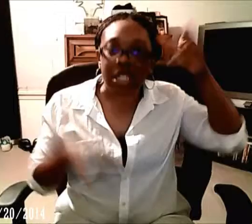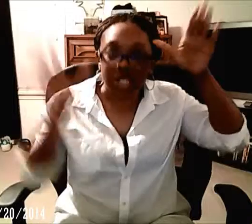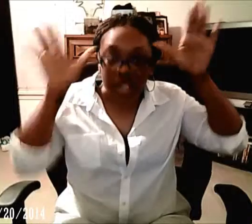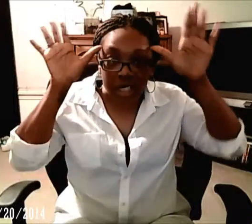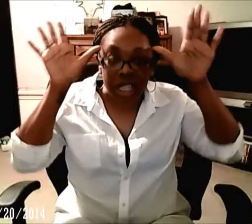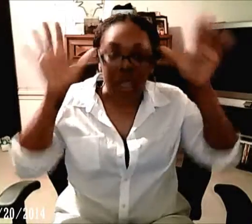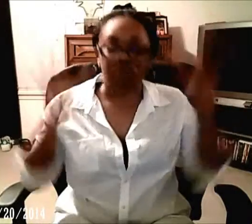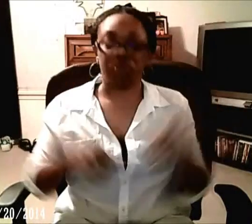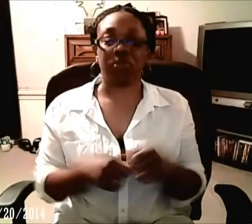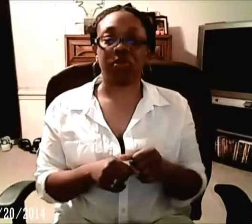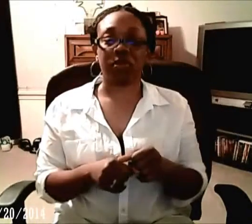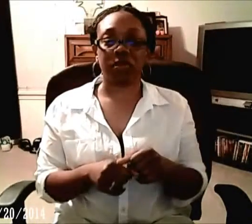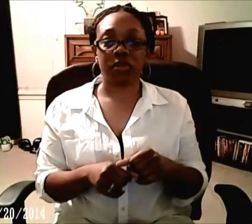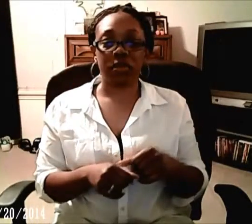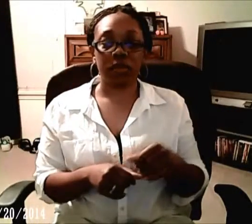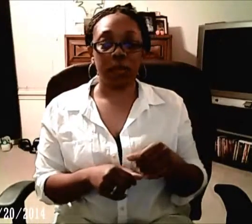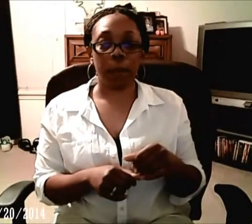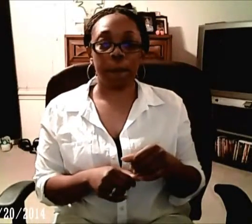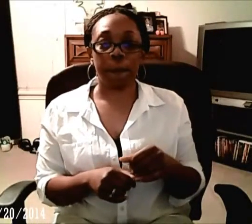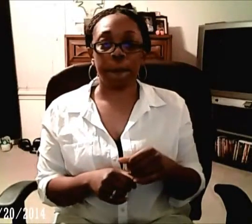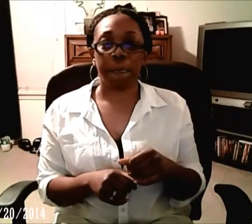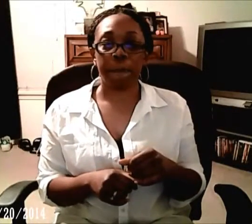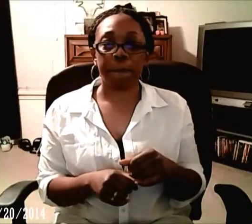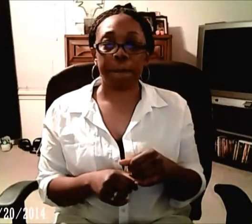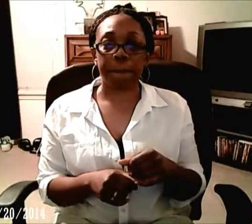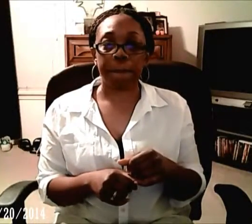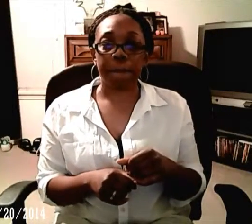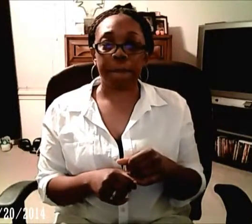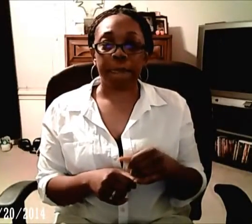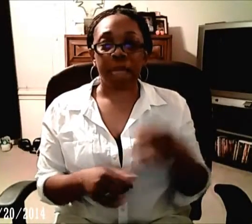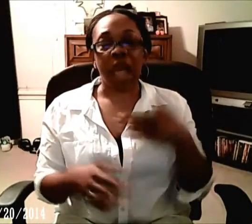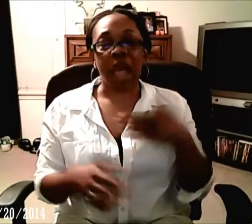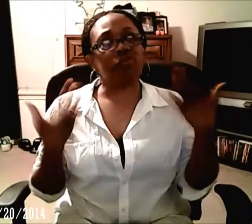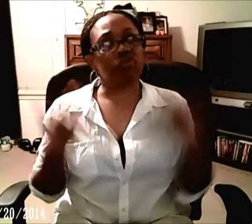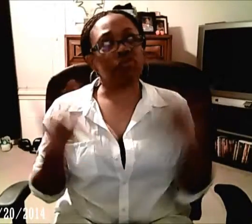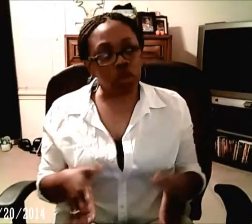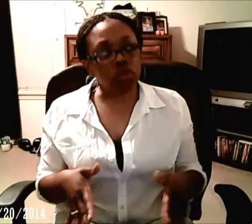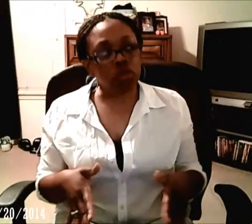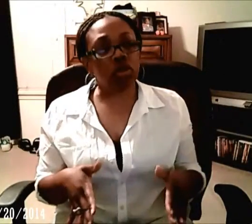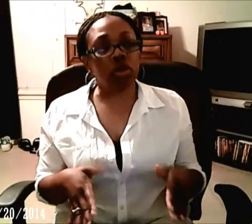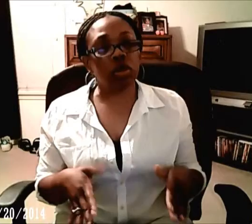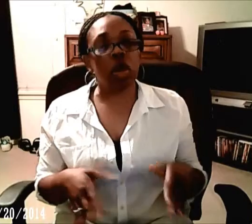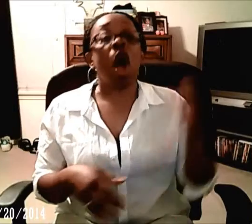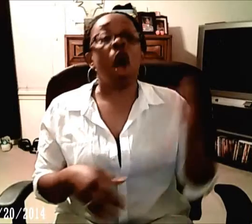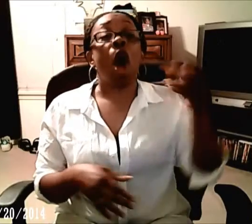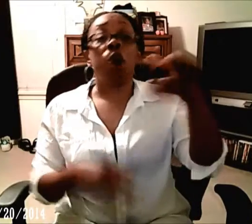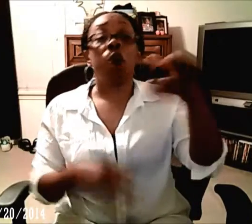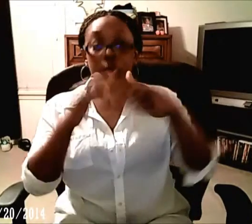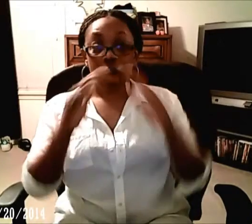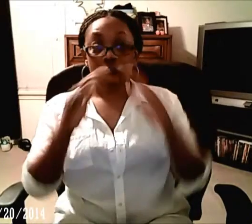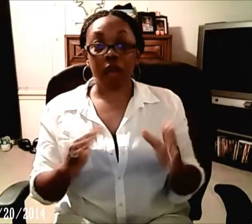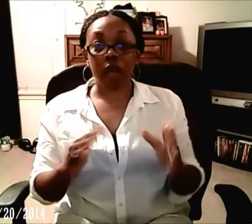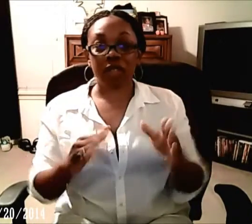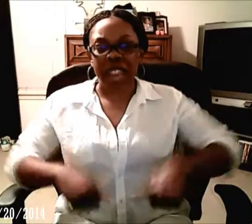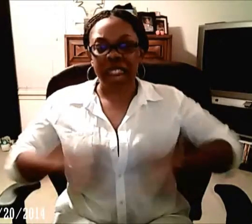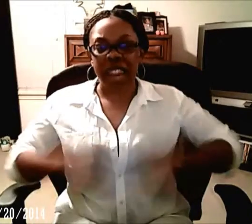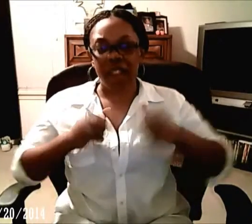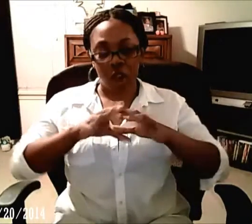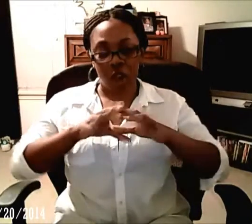hunting. And so I got clothing, shelter. Oh, and the shelter, they live in longhouses, which